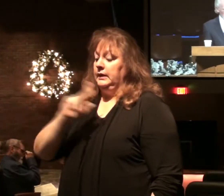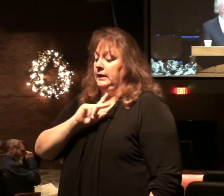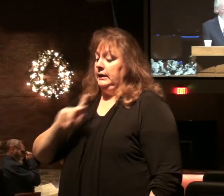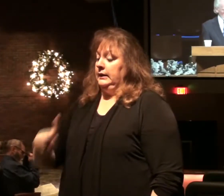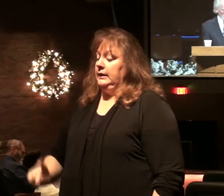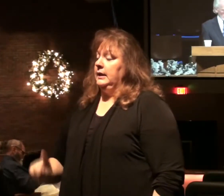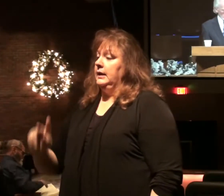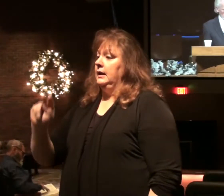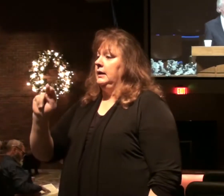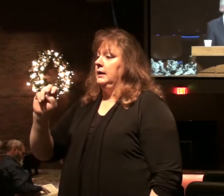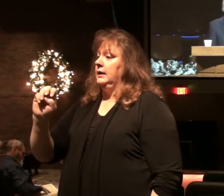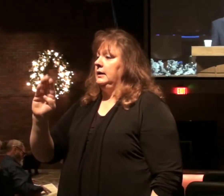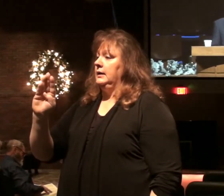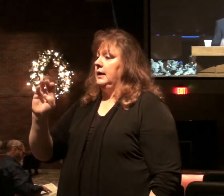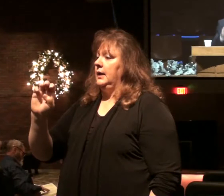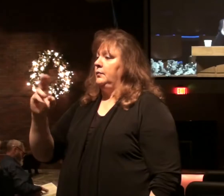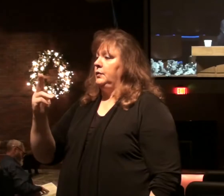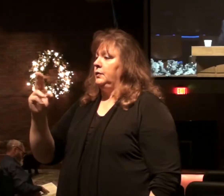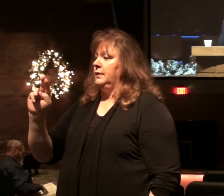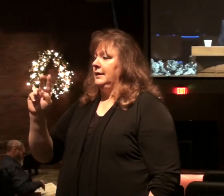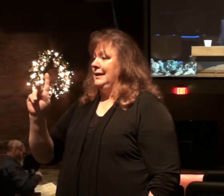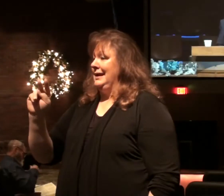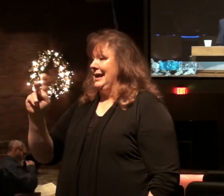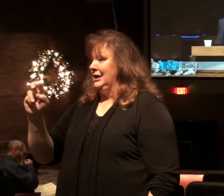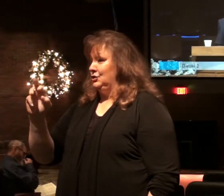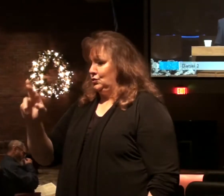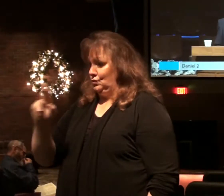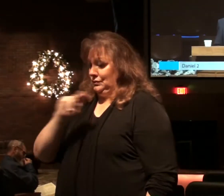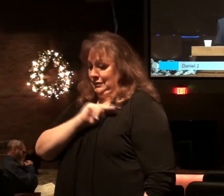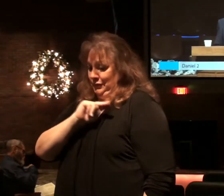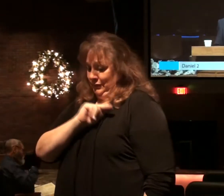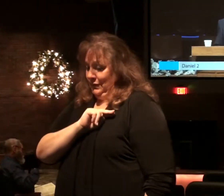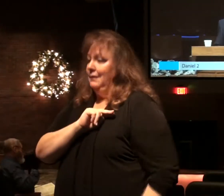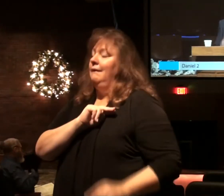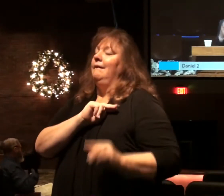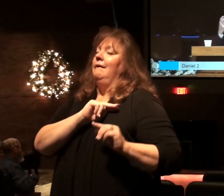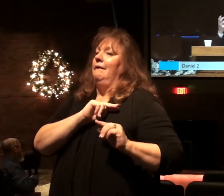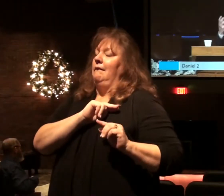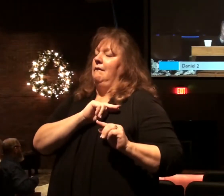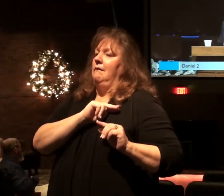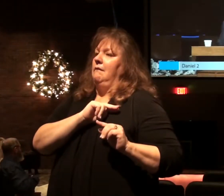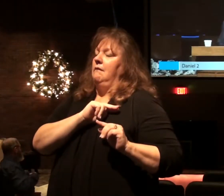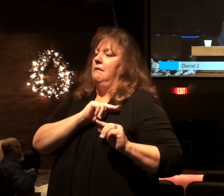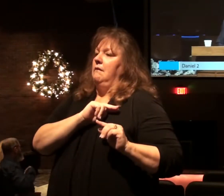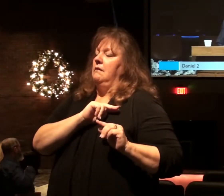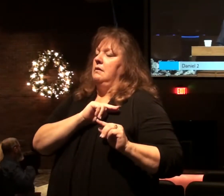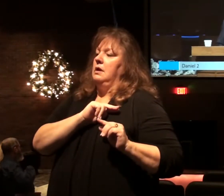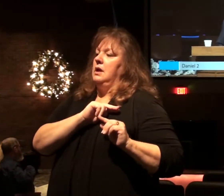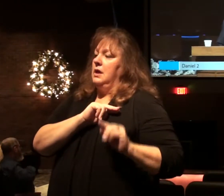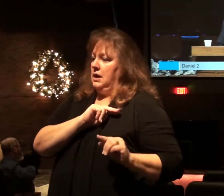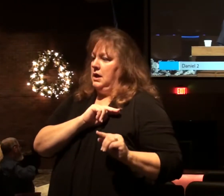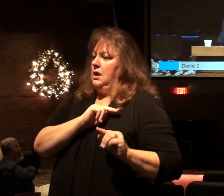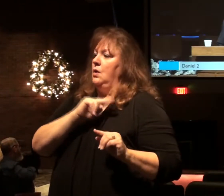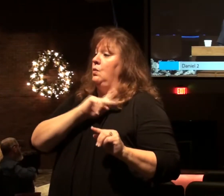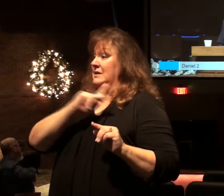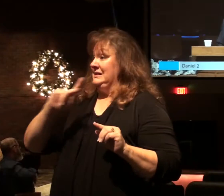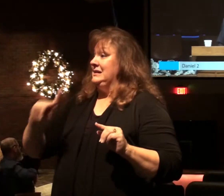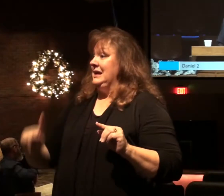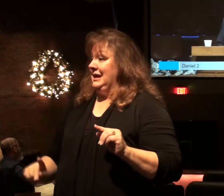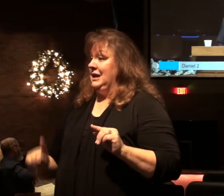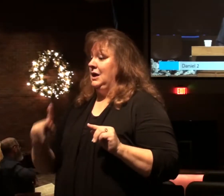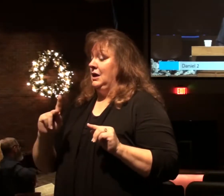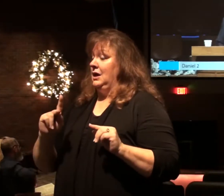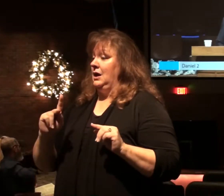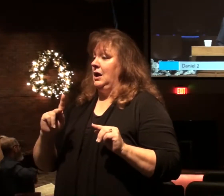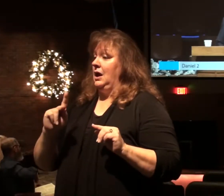Nebuchadnezzar, the Babylonian king, was ruler at that time. Babylonia was the empire of the world.